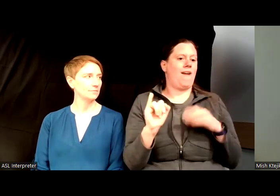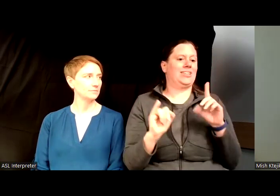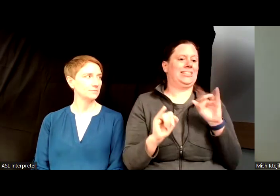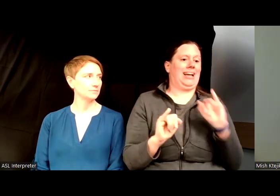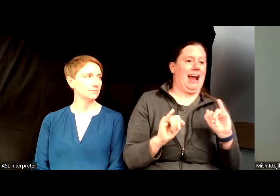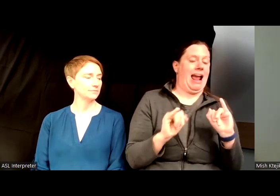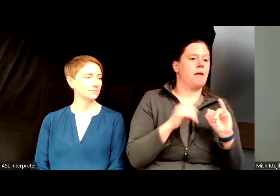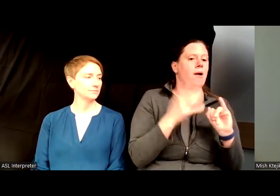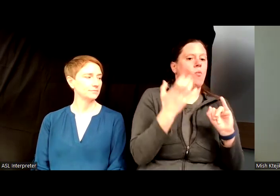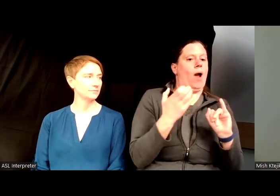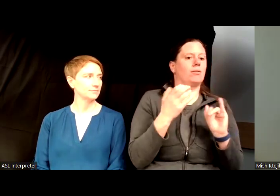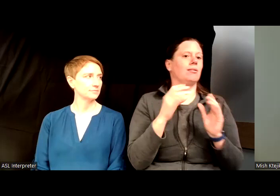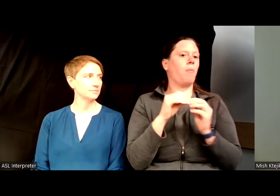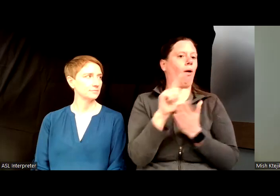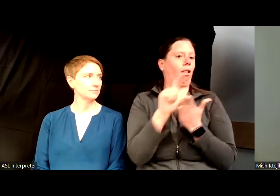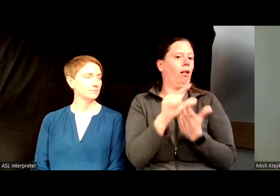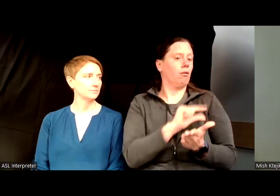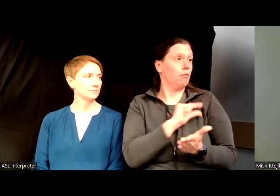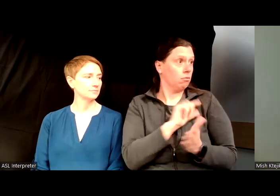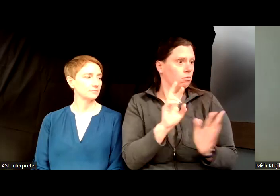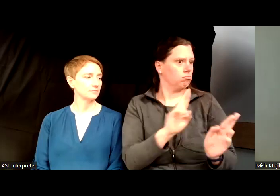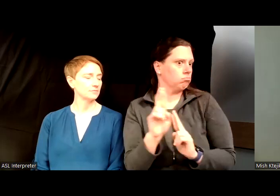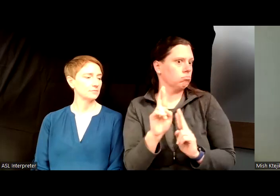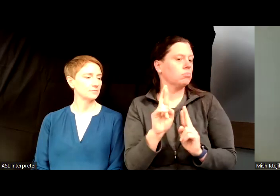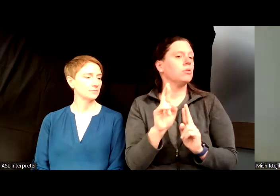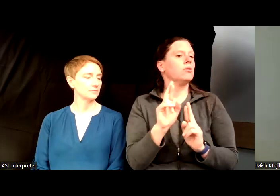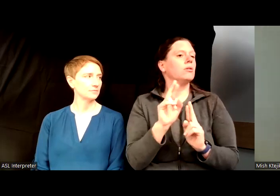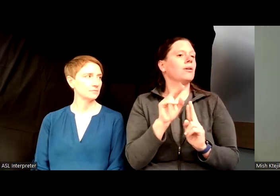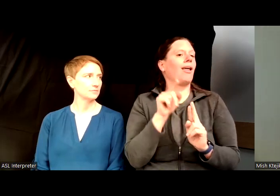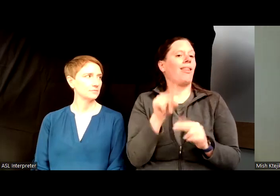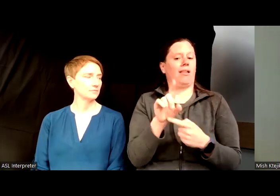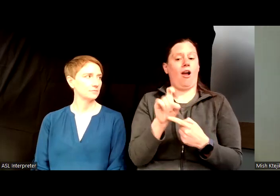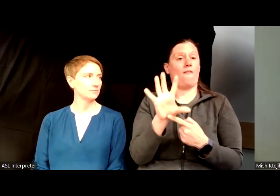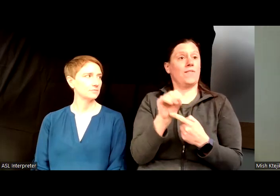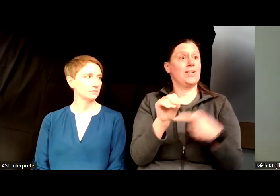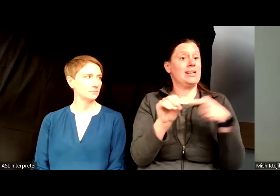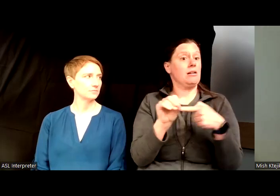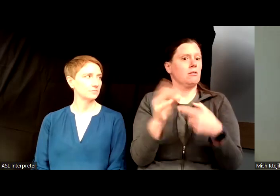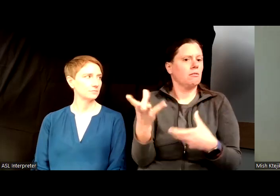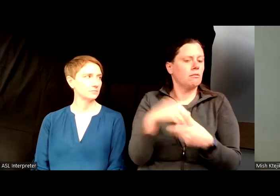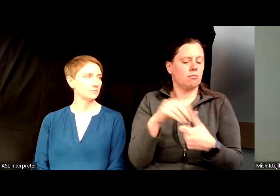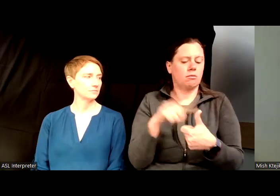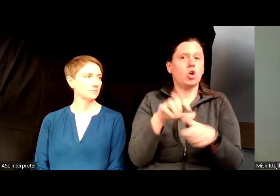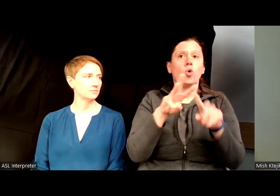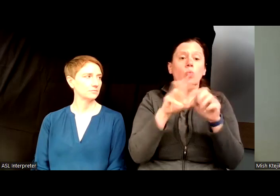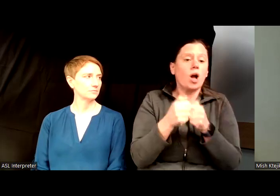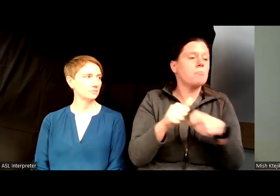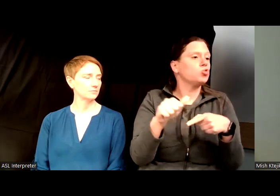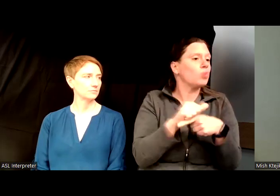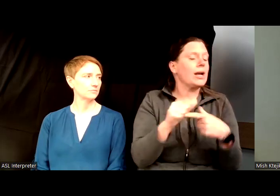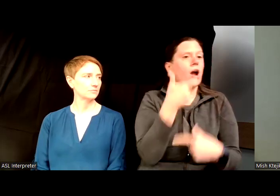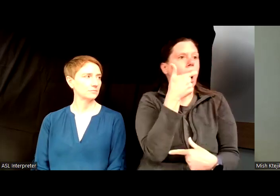interpreters that already, maybe they're certified, but they wanted more legal training. So